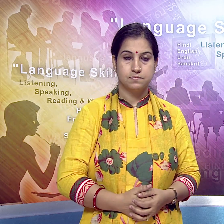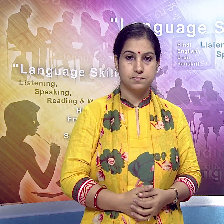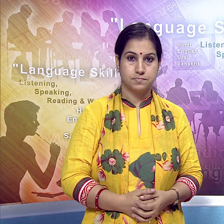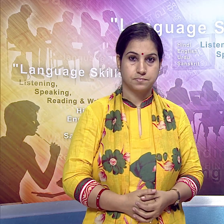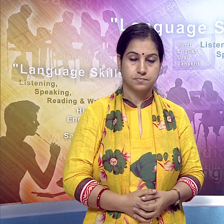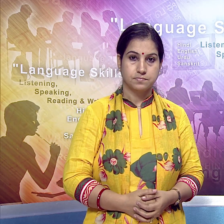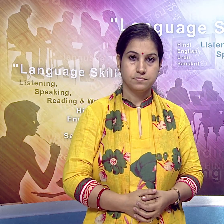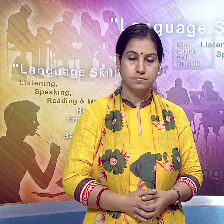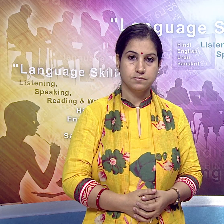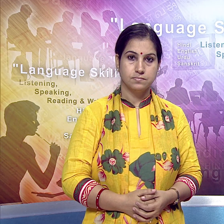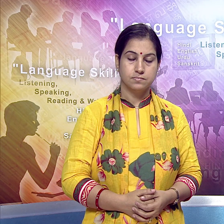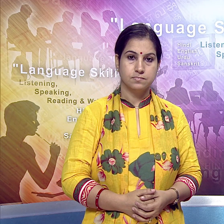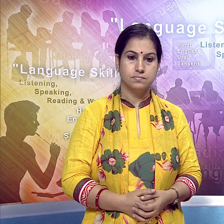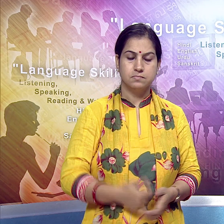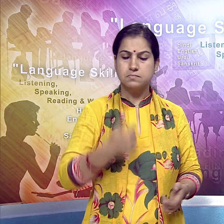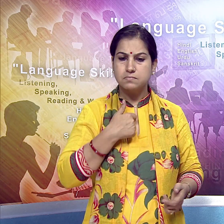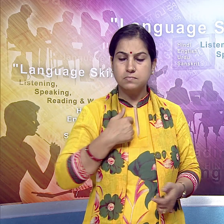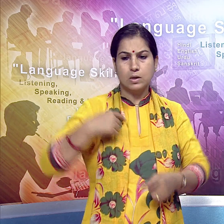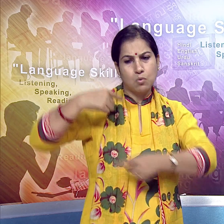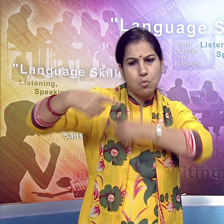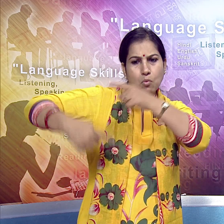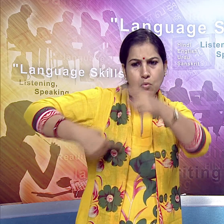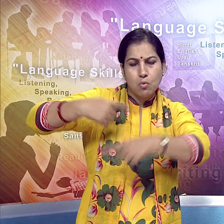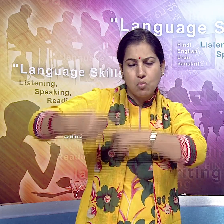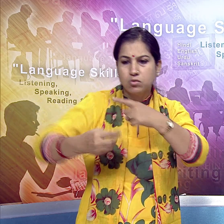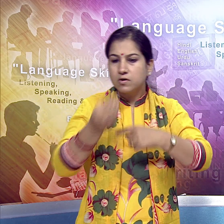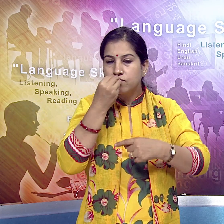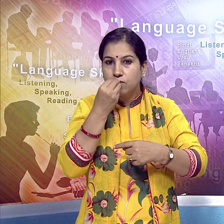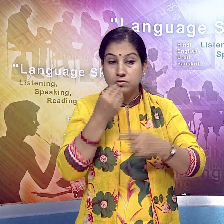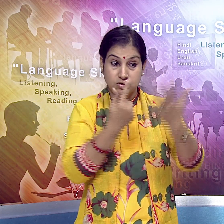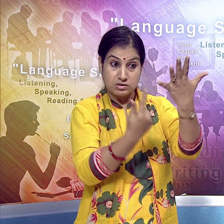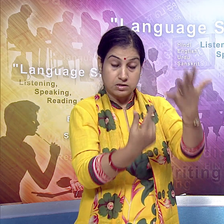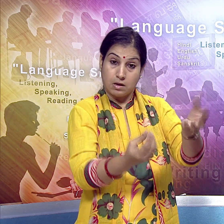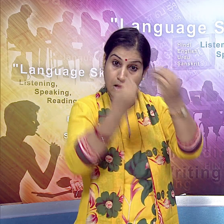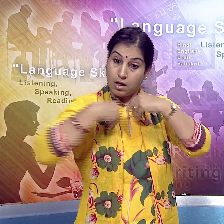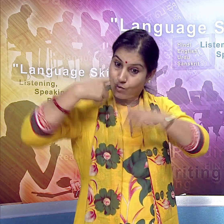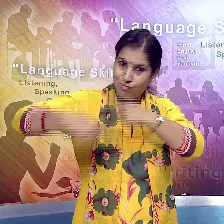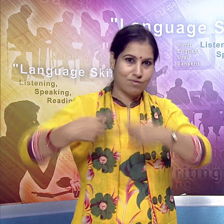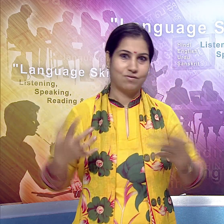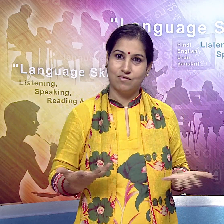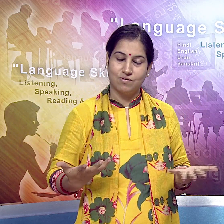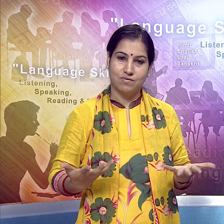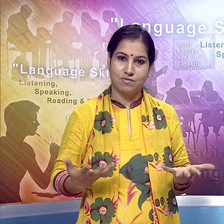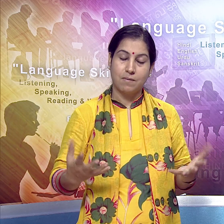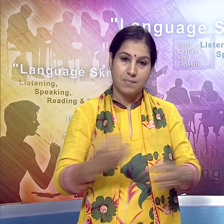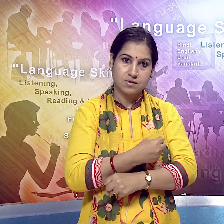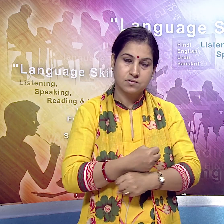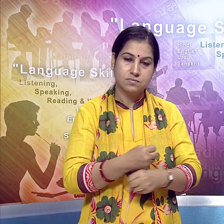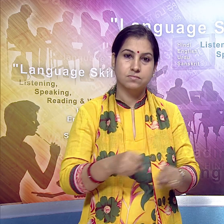though we are not eating food on a daily basis, but we still do not eat in amount of nutrients